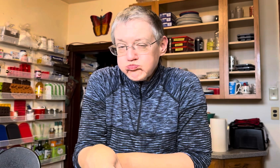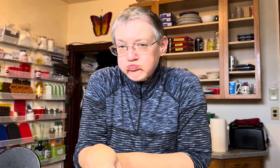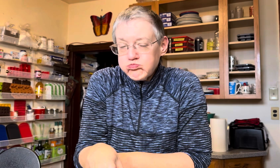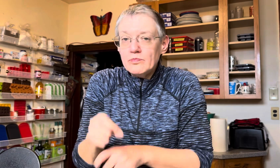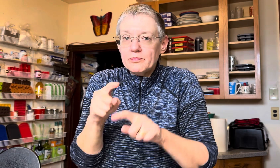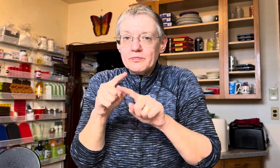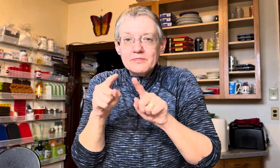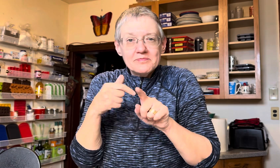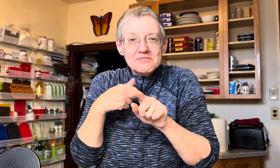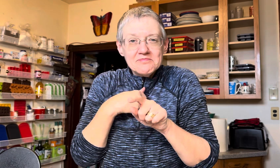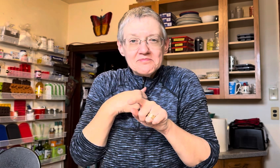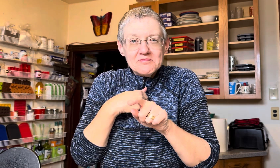time.